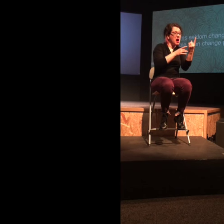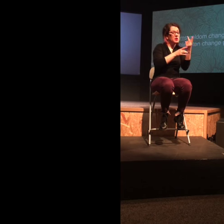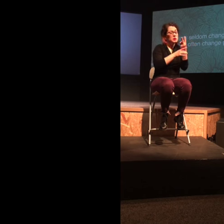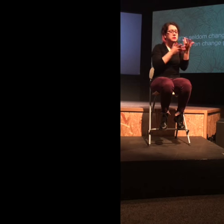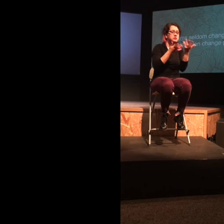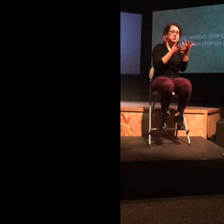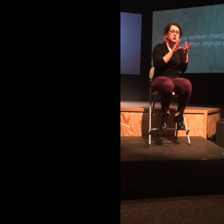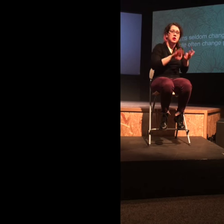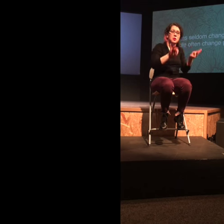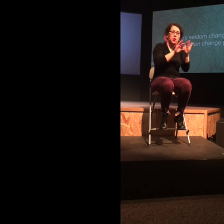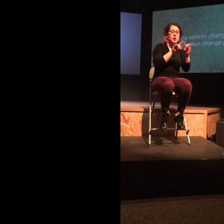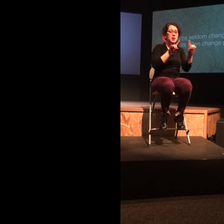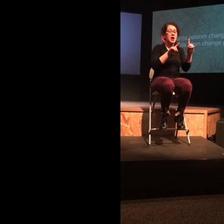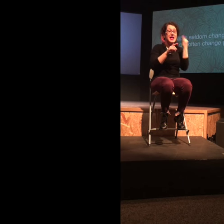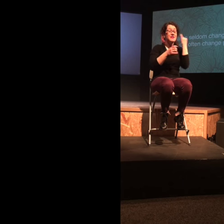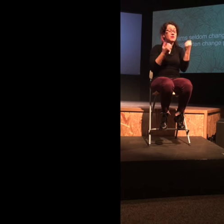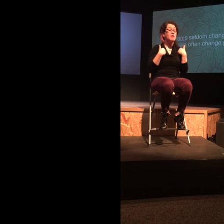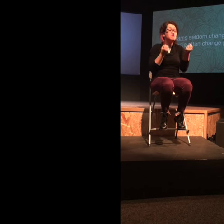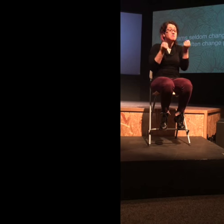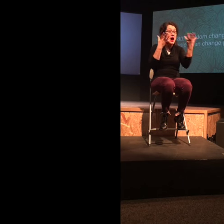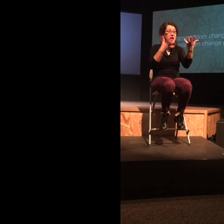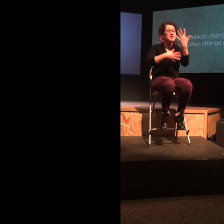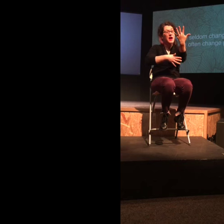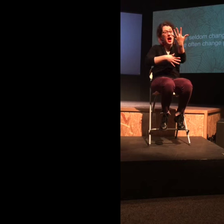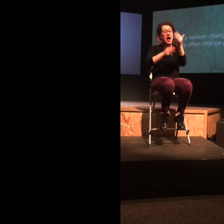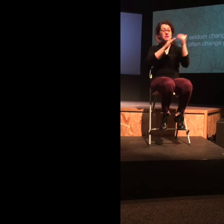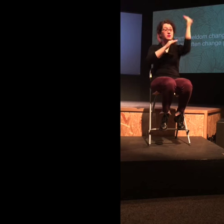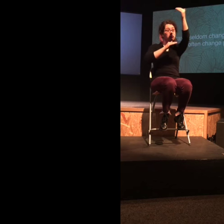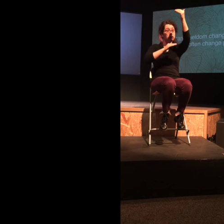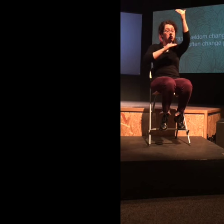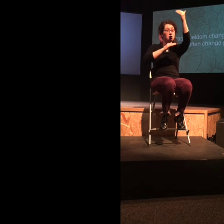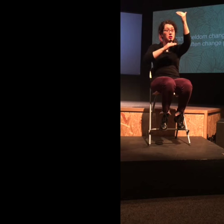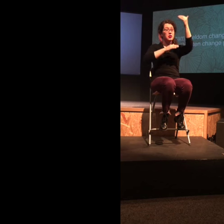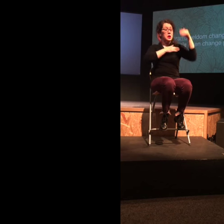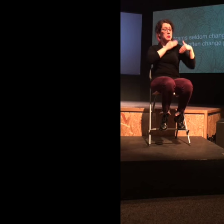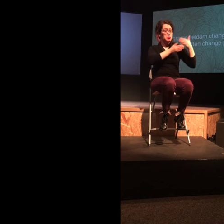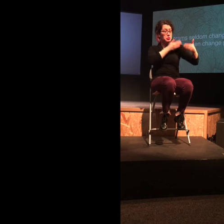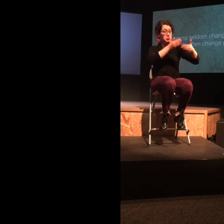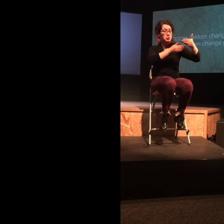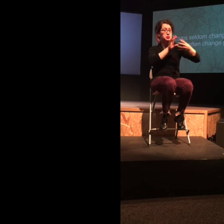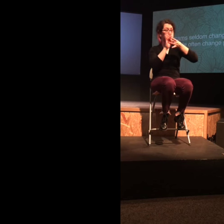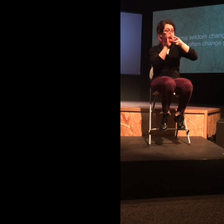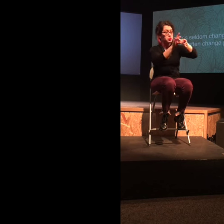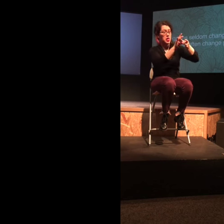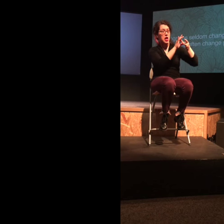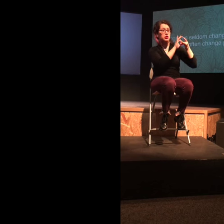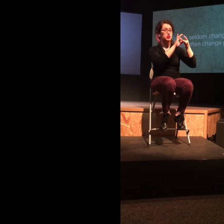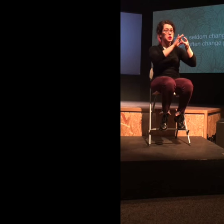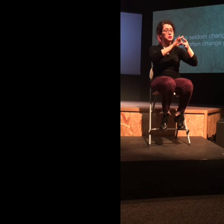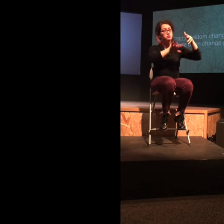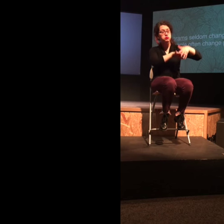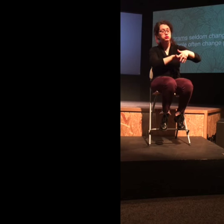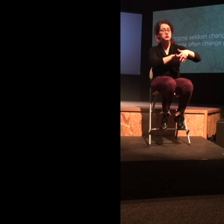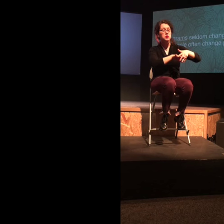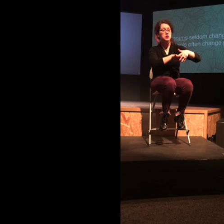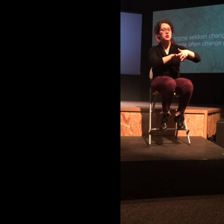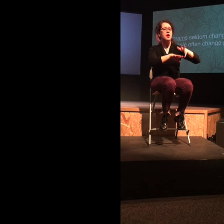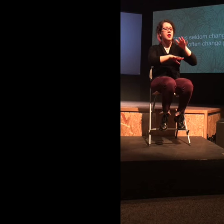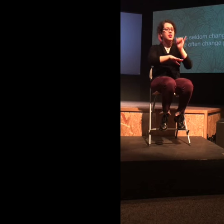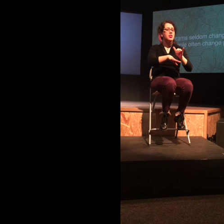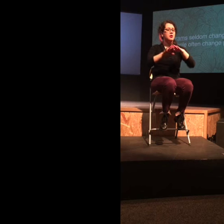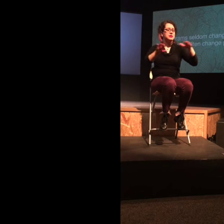So they found that kids who had 5 or more deep intergenerational relationships growing up tended to